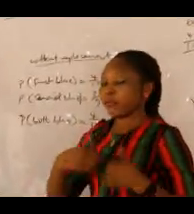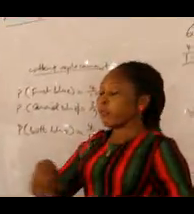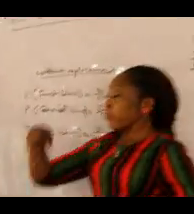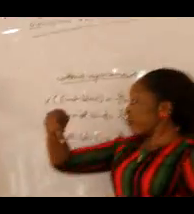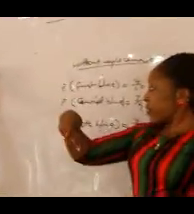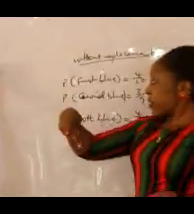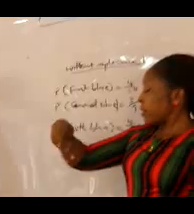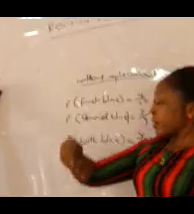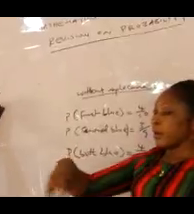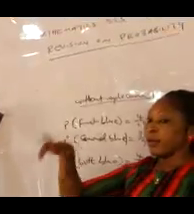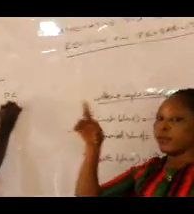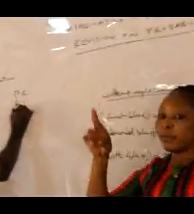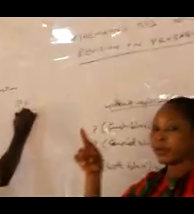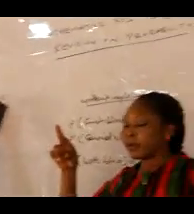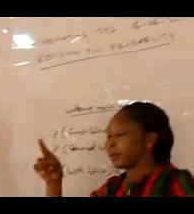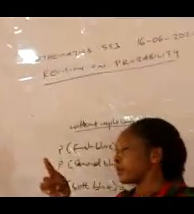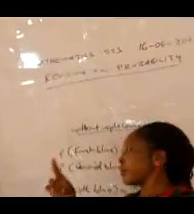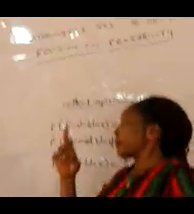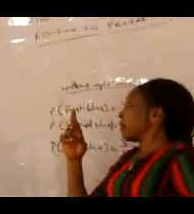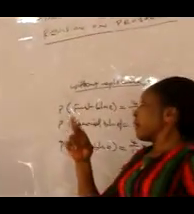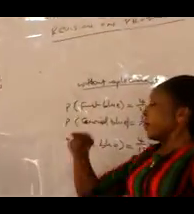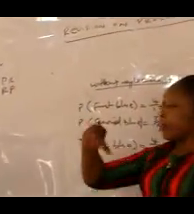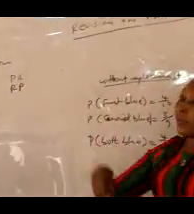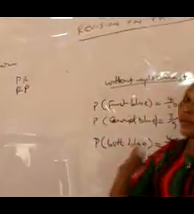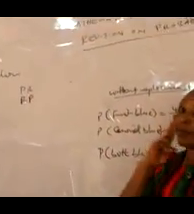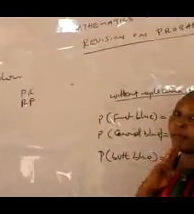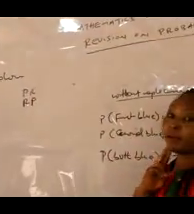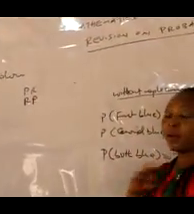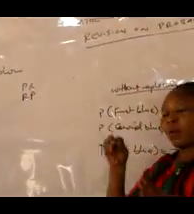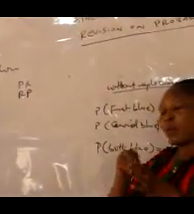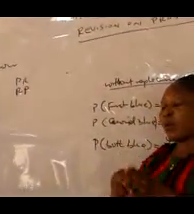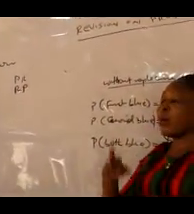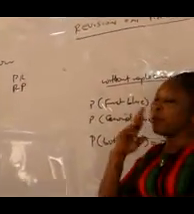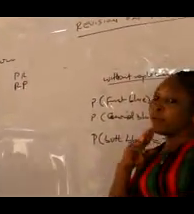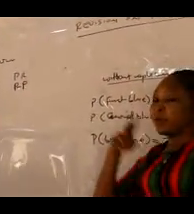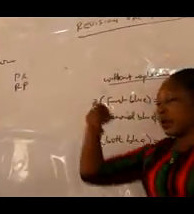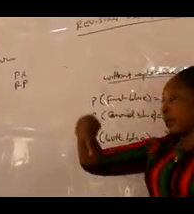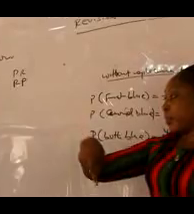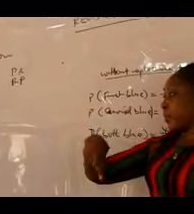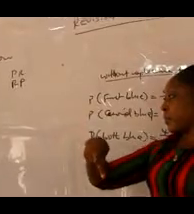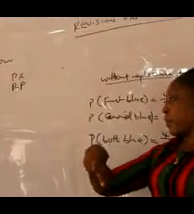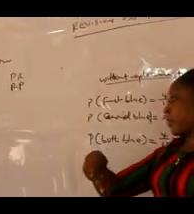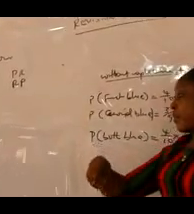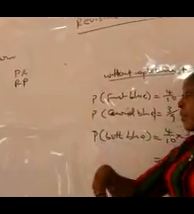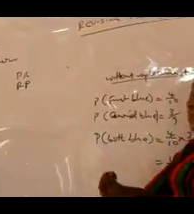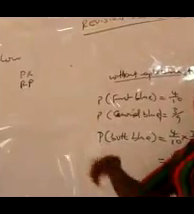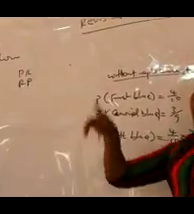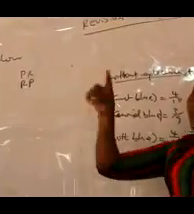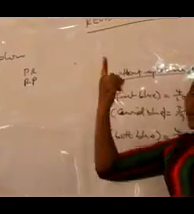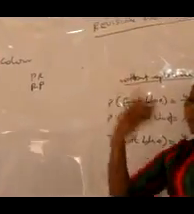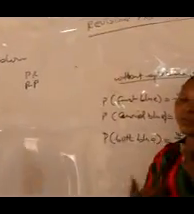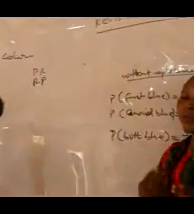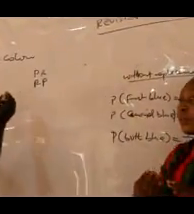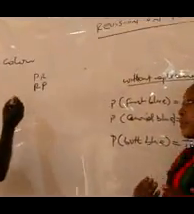red, or you get red P. That's what it means. The first may be red, second